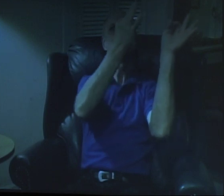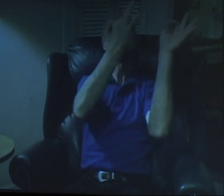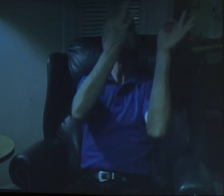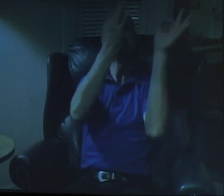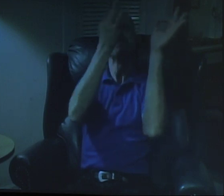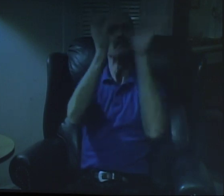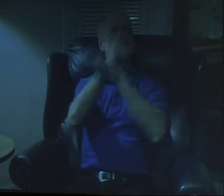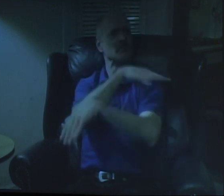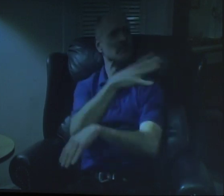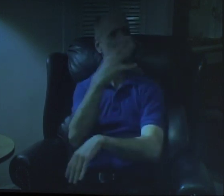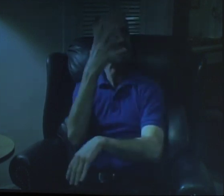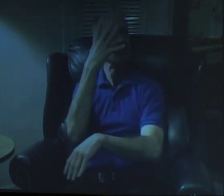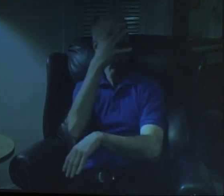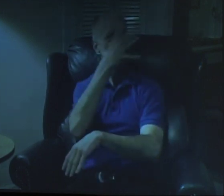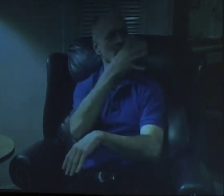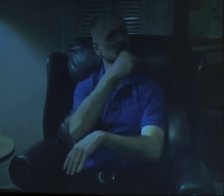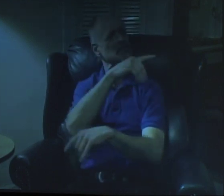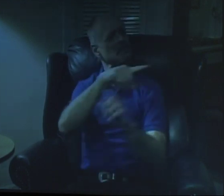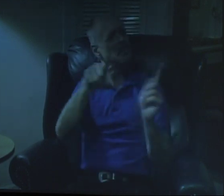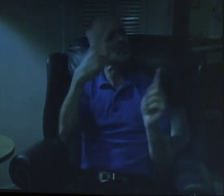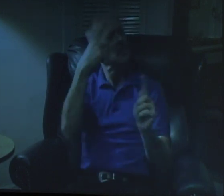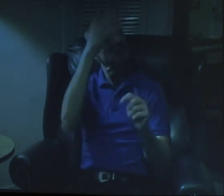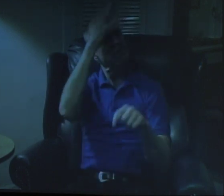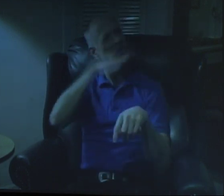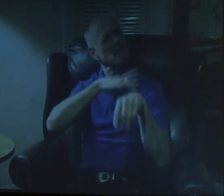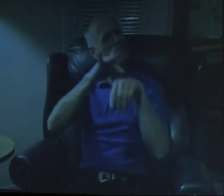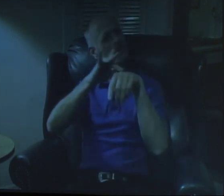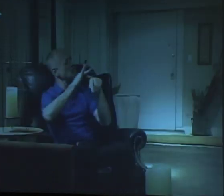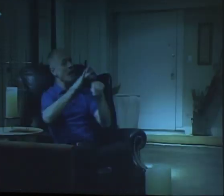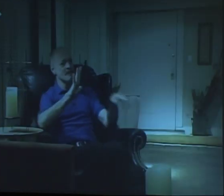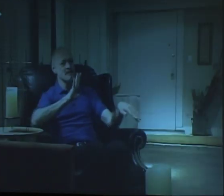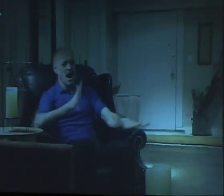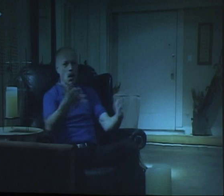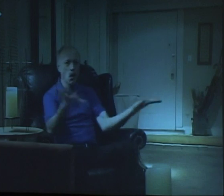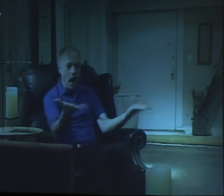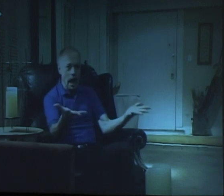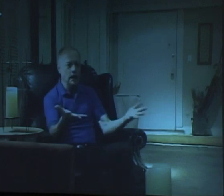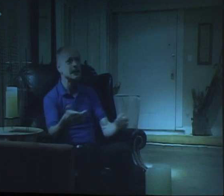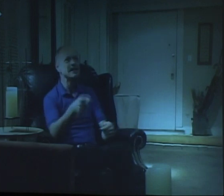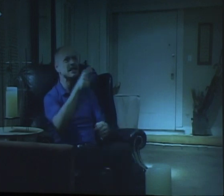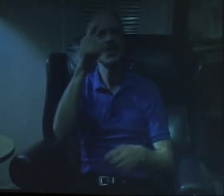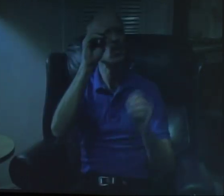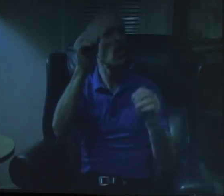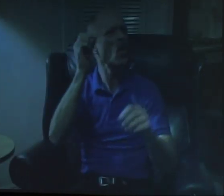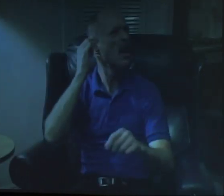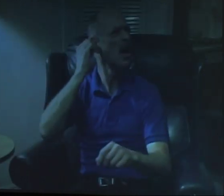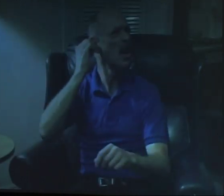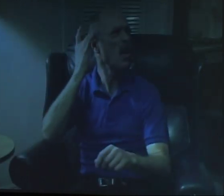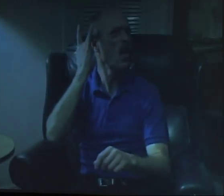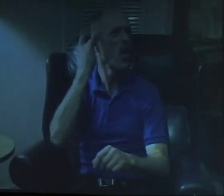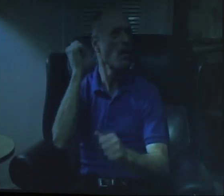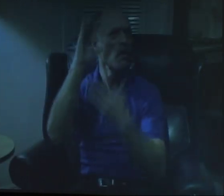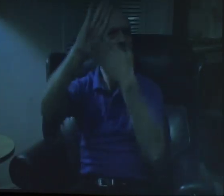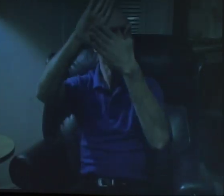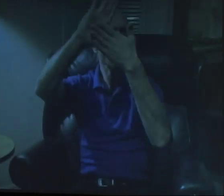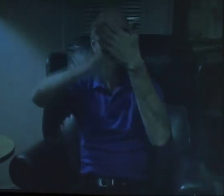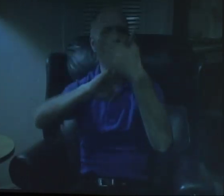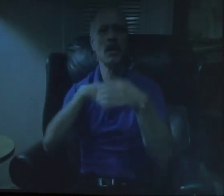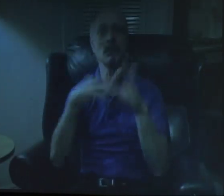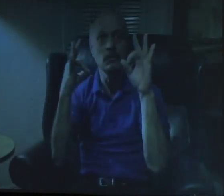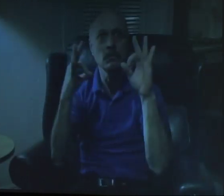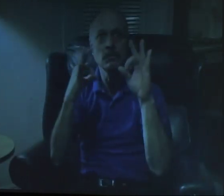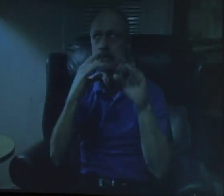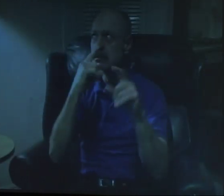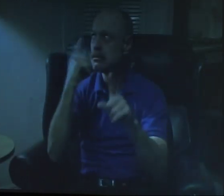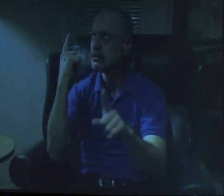at the mural I had painted and he said, "Oh, it's beautiful, but that one bald guy." And we said, "Yeah, what's wrong with him?" He said,